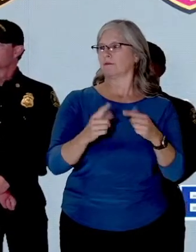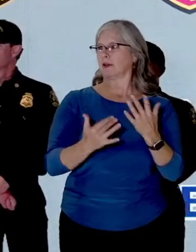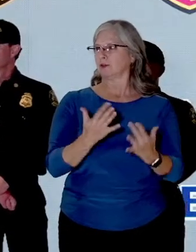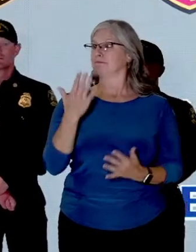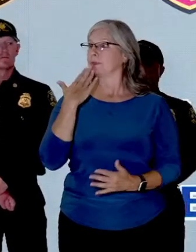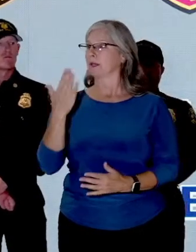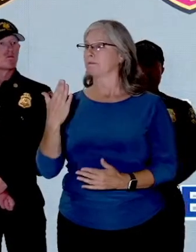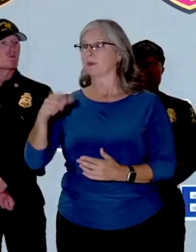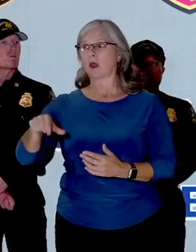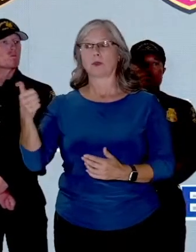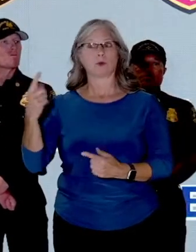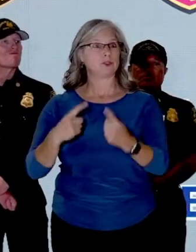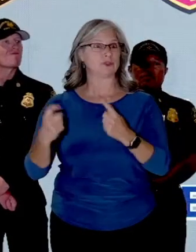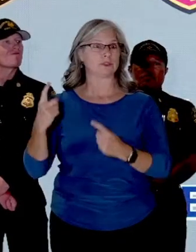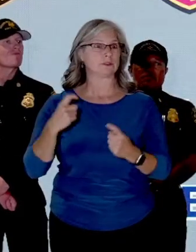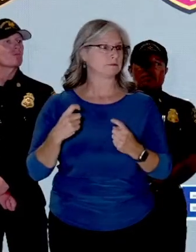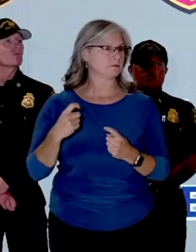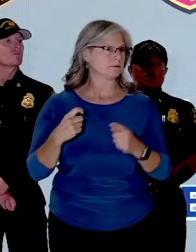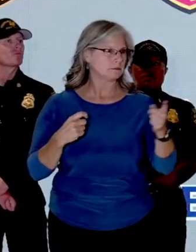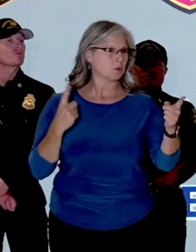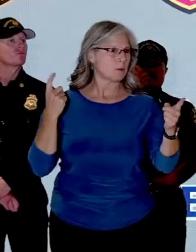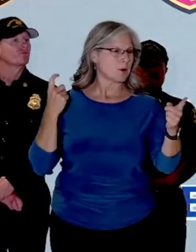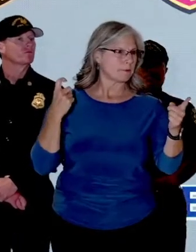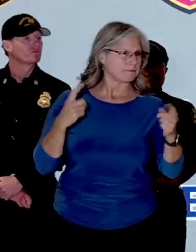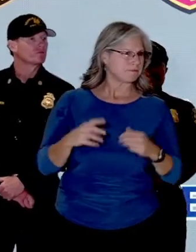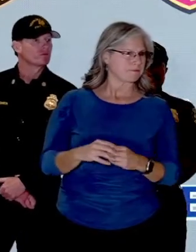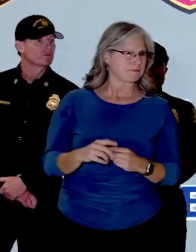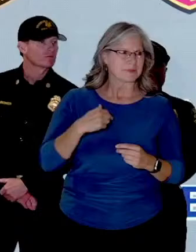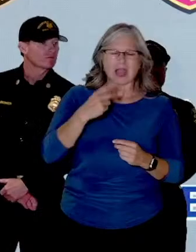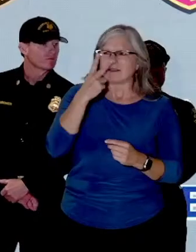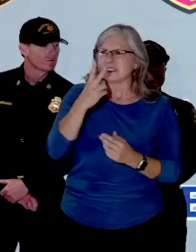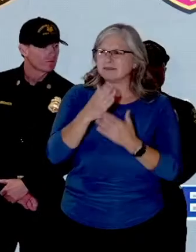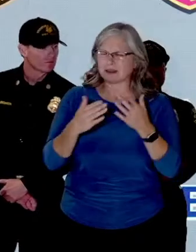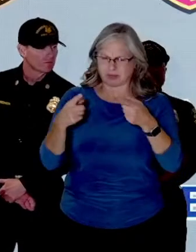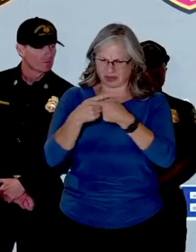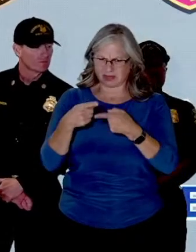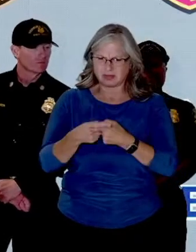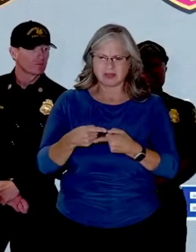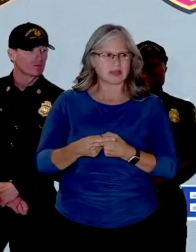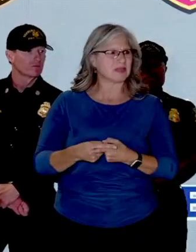you. Any other questions? I've seen some conflicting